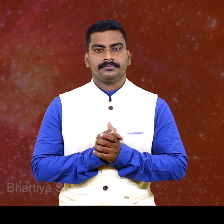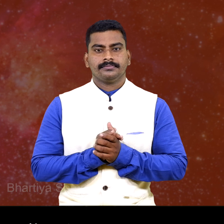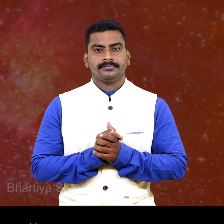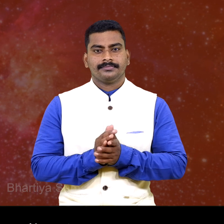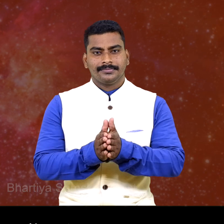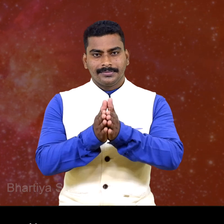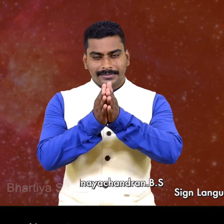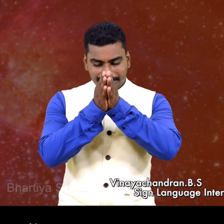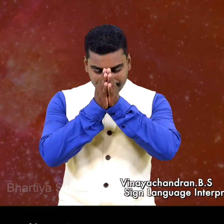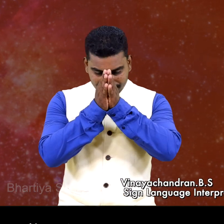Namaste.